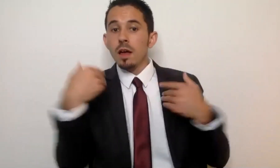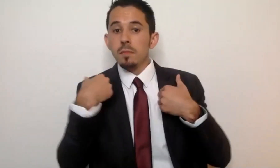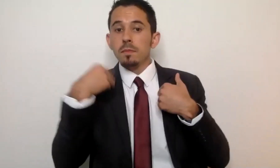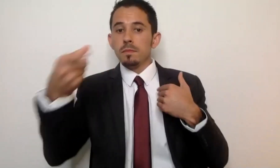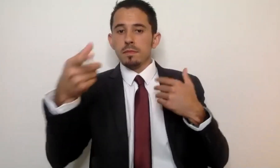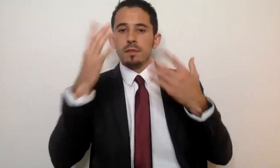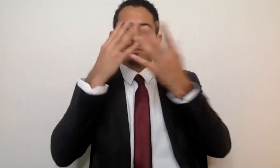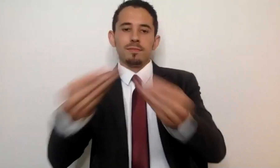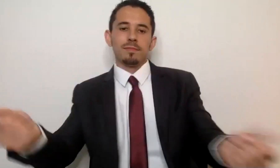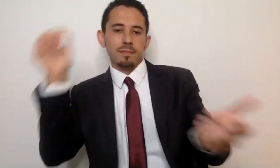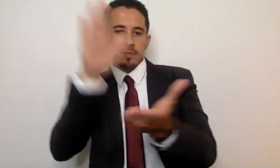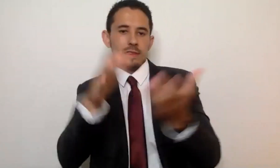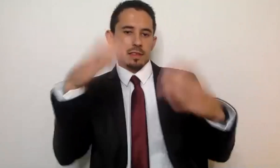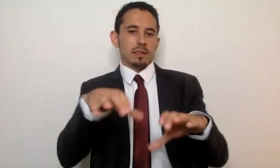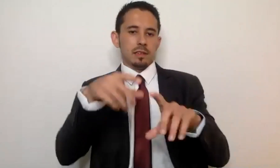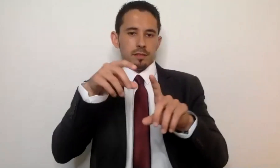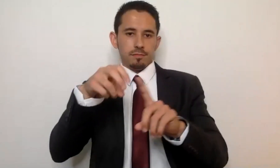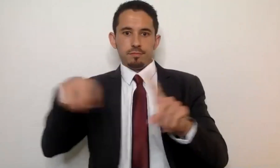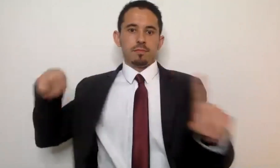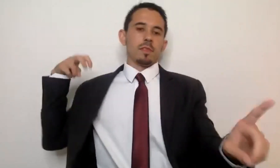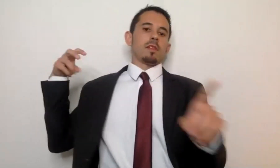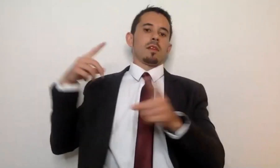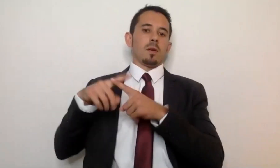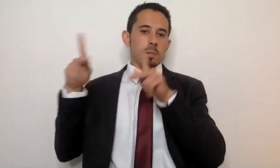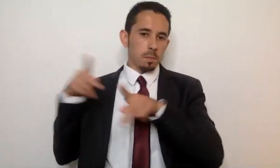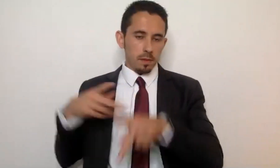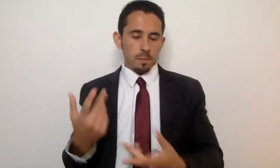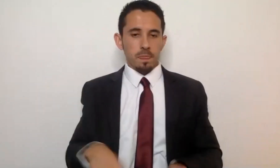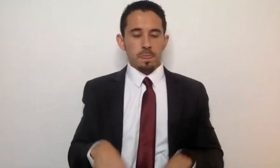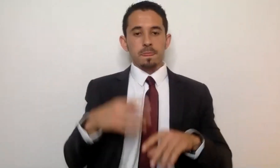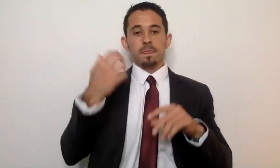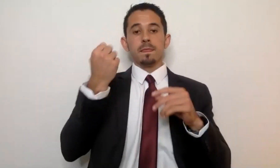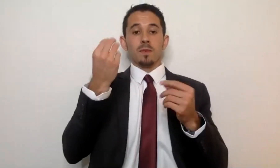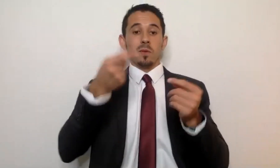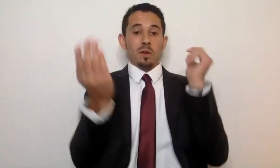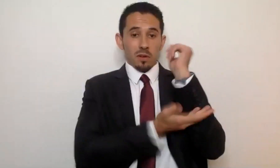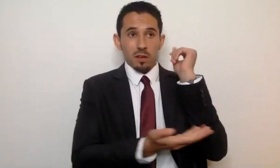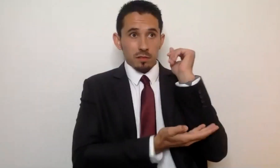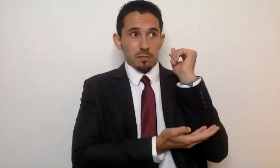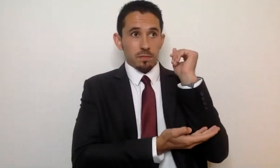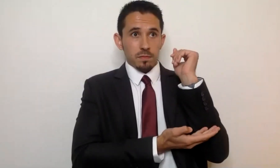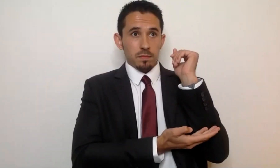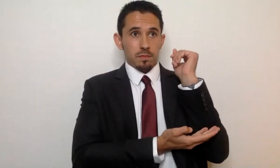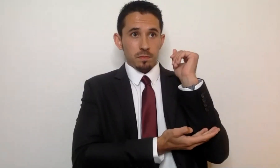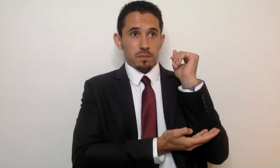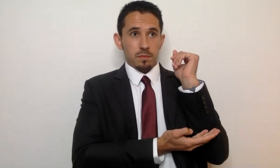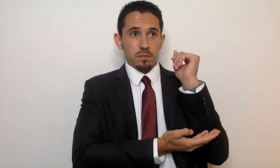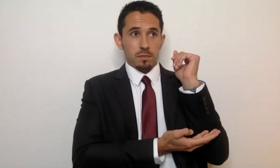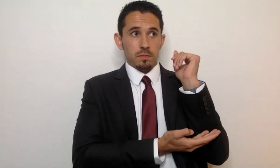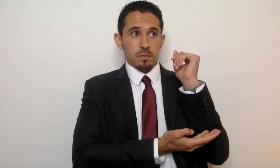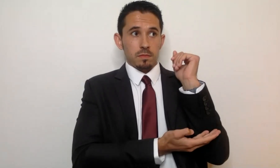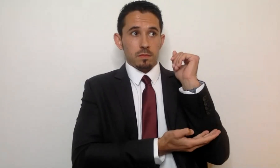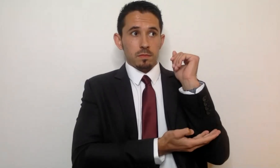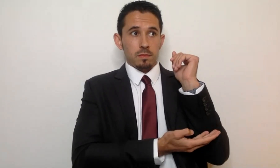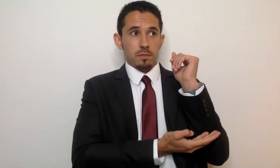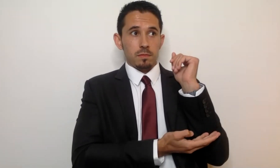a specific animal that is infected, and then they all become infected, then they will actually switch their